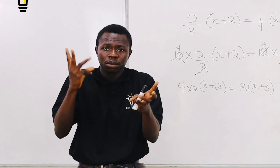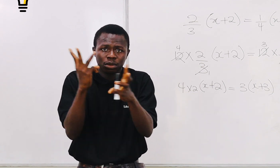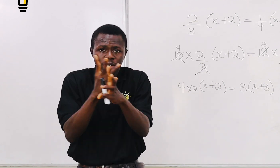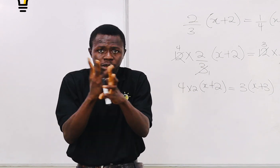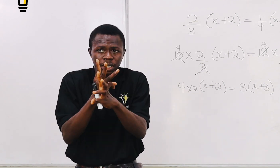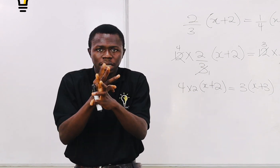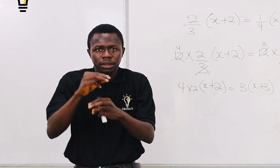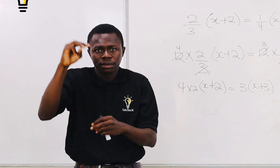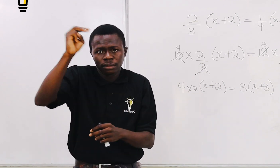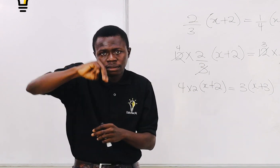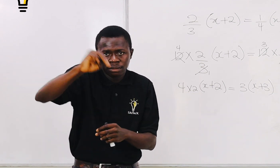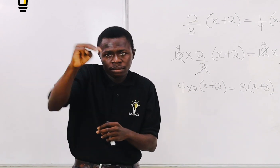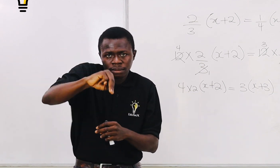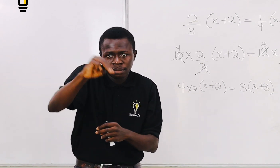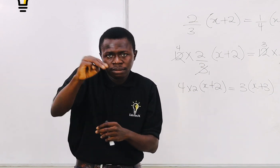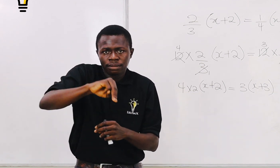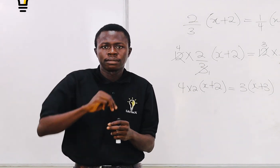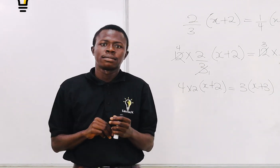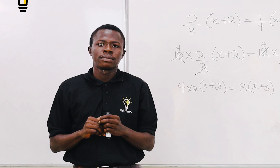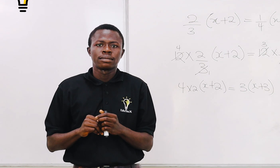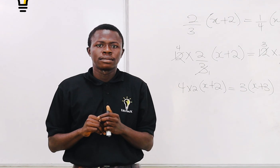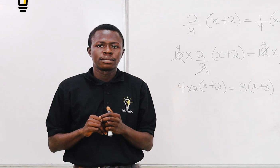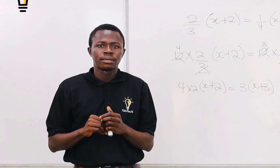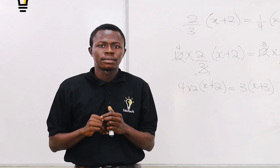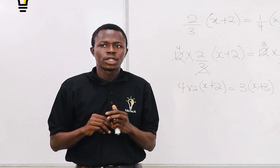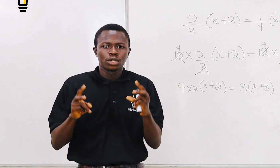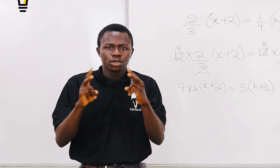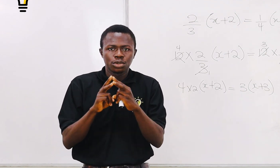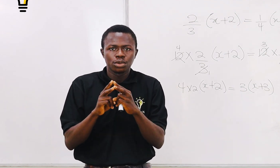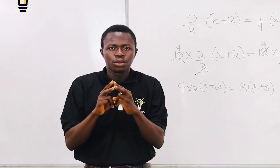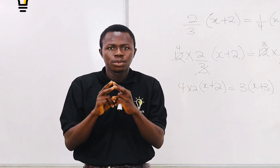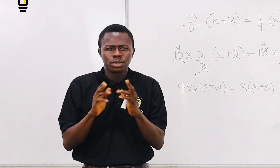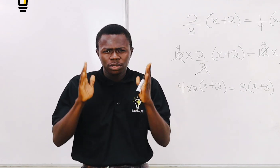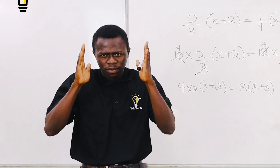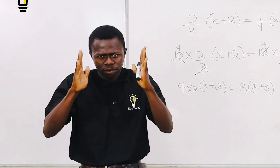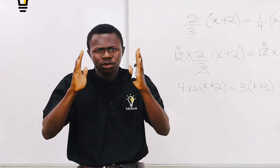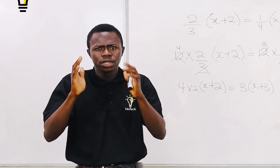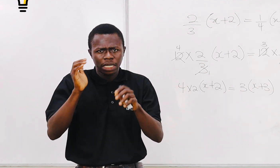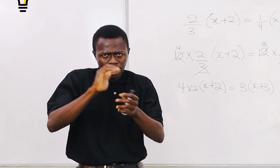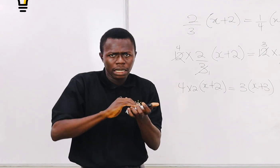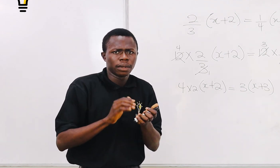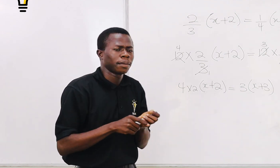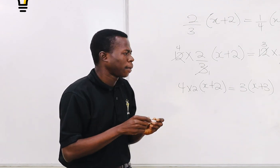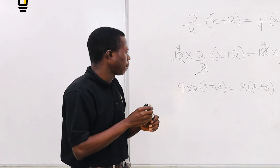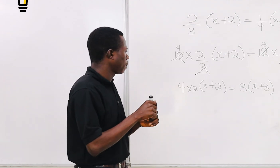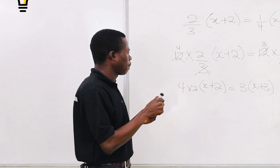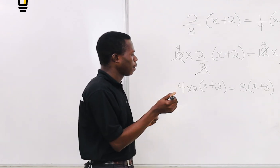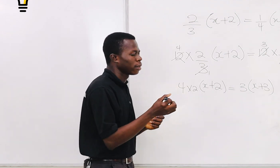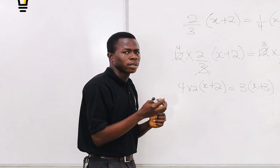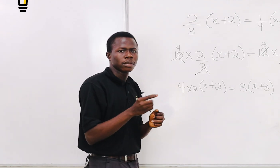Again, you know we need to expand the bracket by multiplying the numbers. So let's